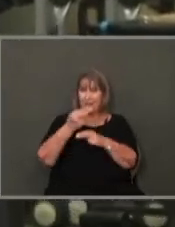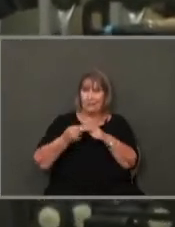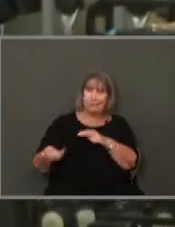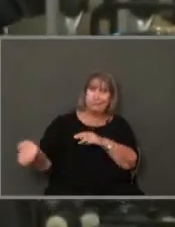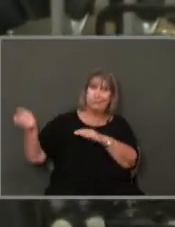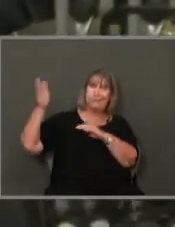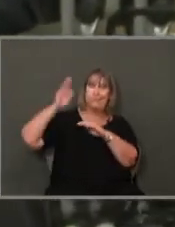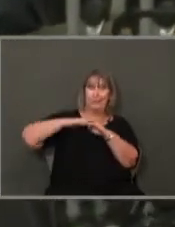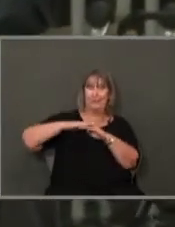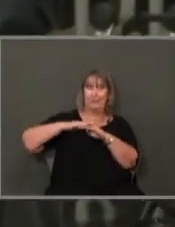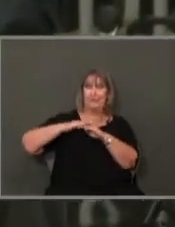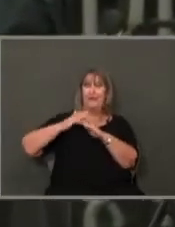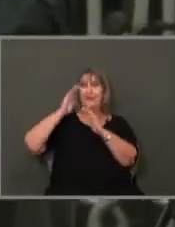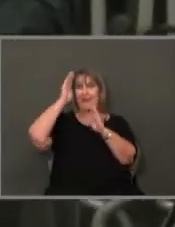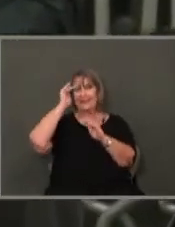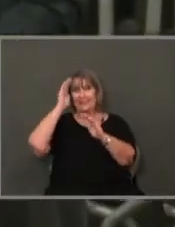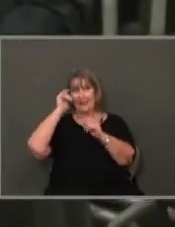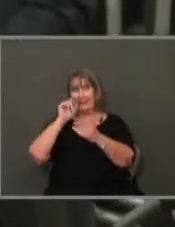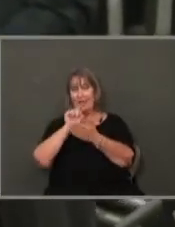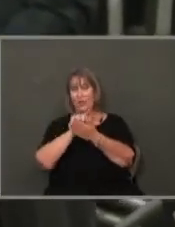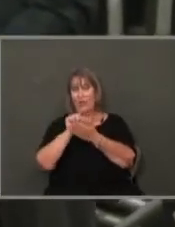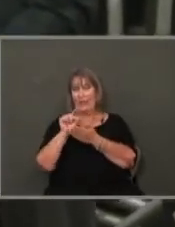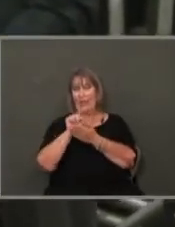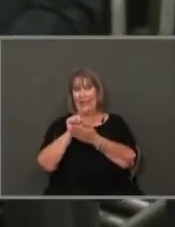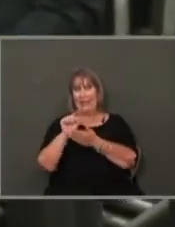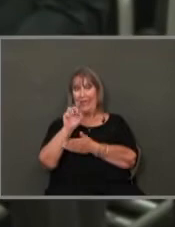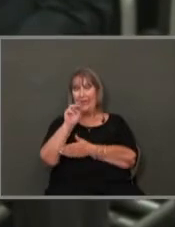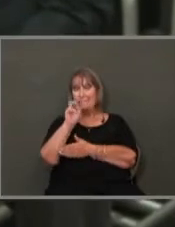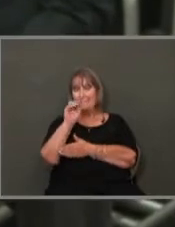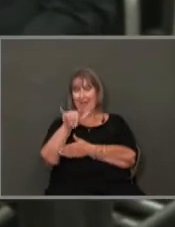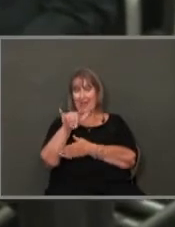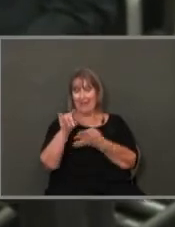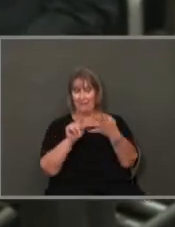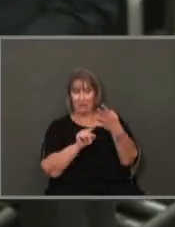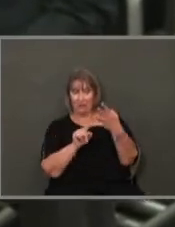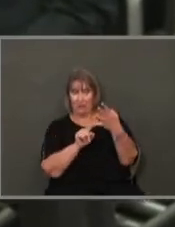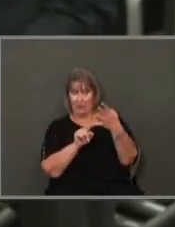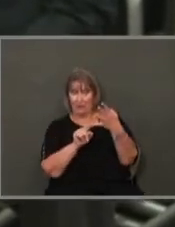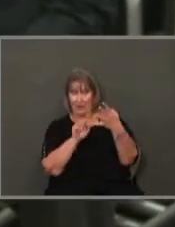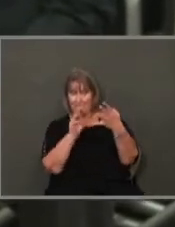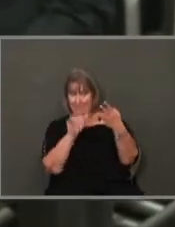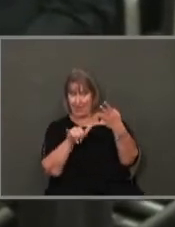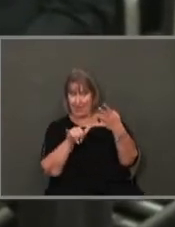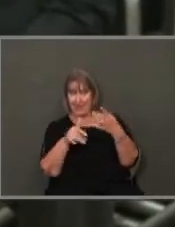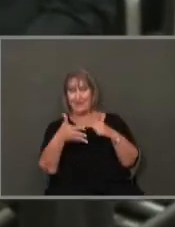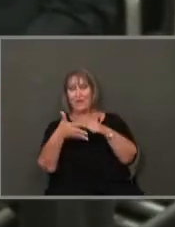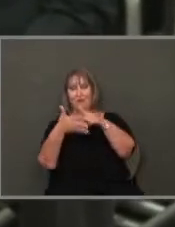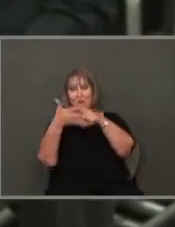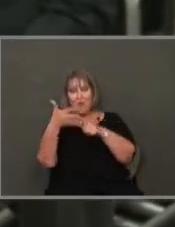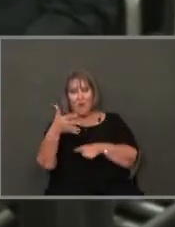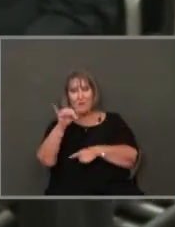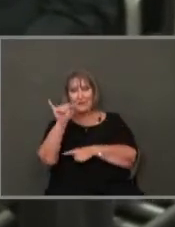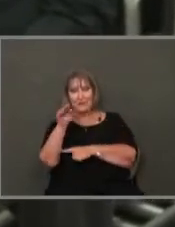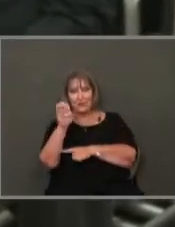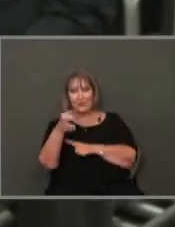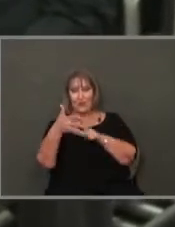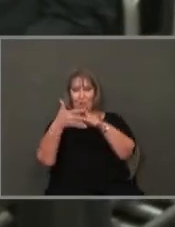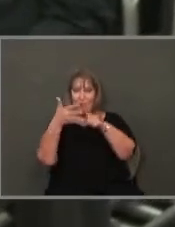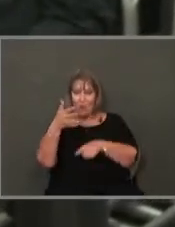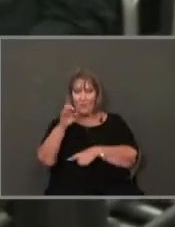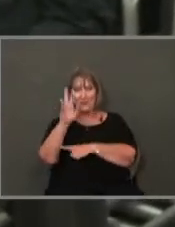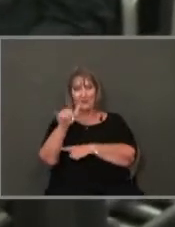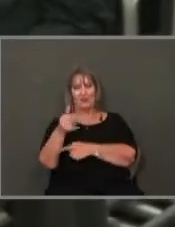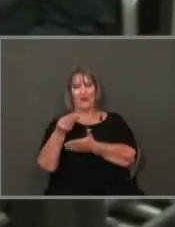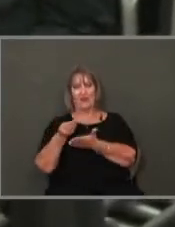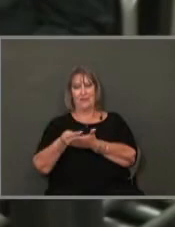number every week in May, at the end of May, June, and July, that number kept going up. And